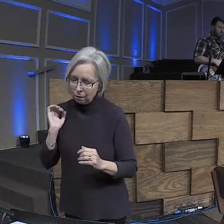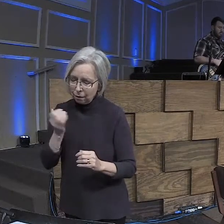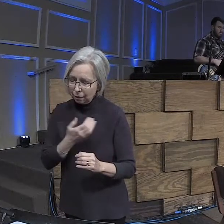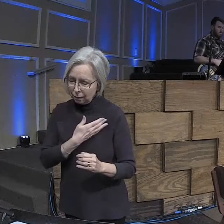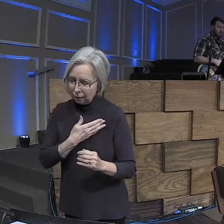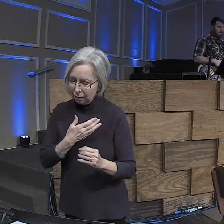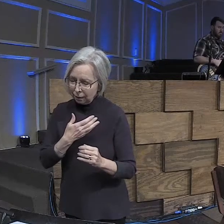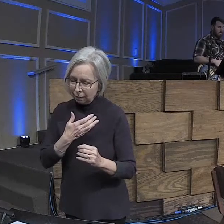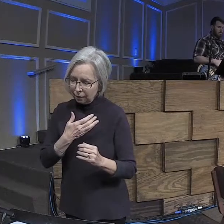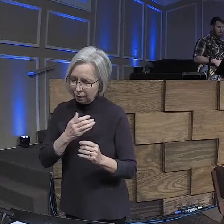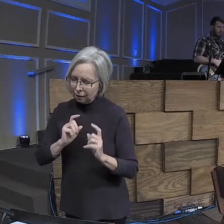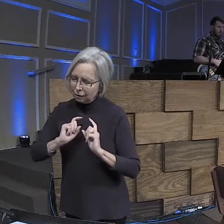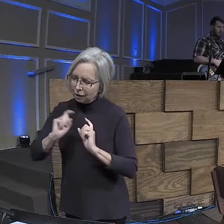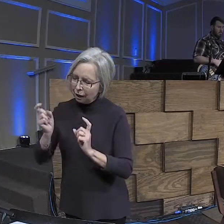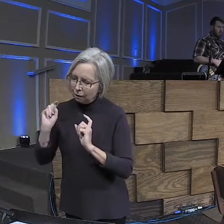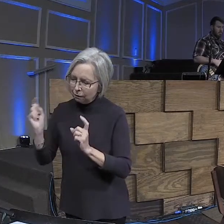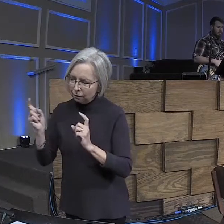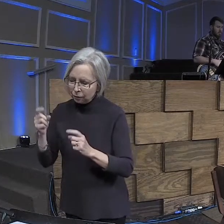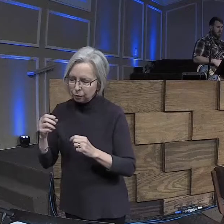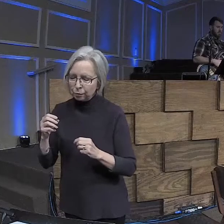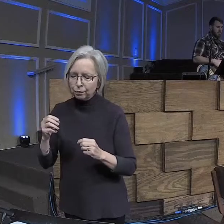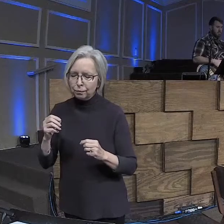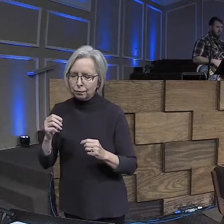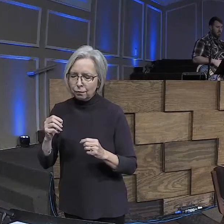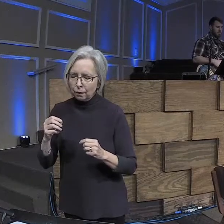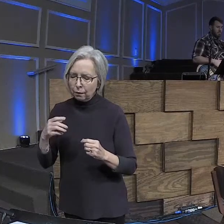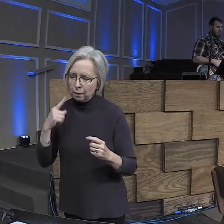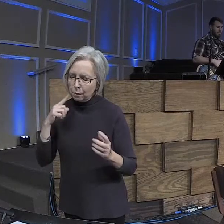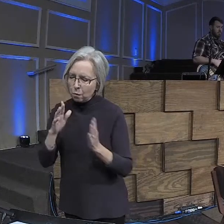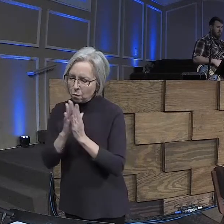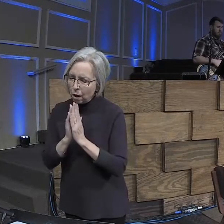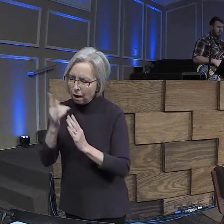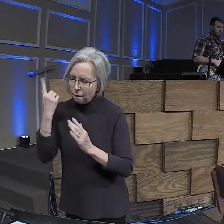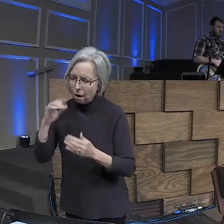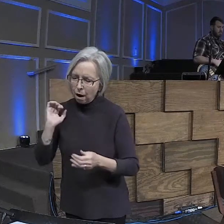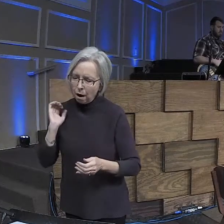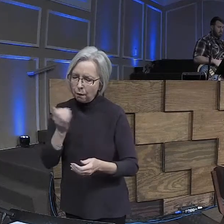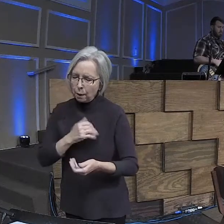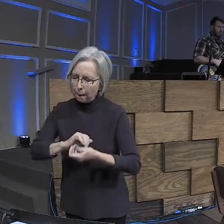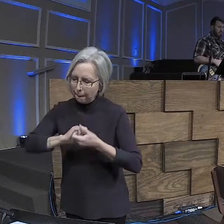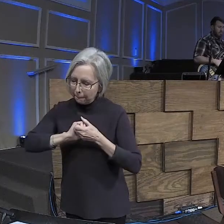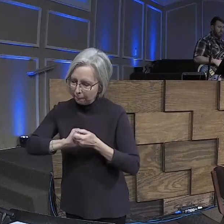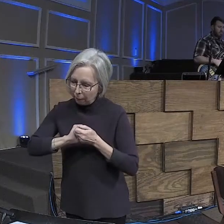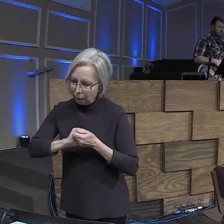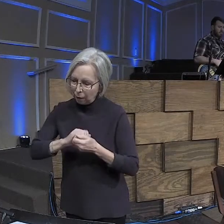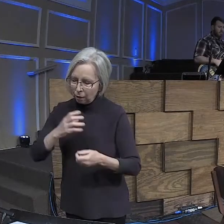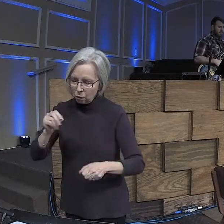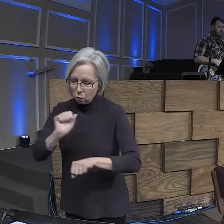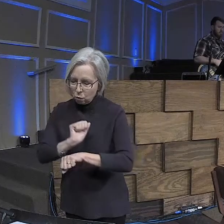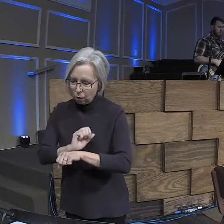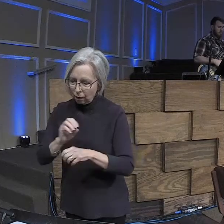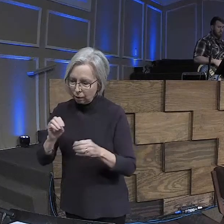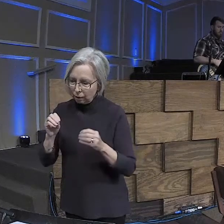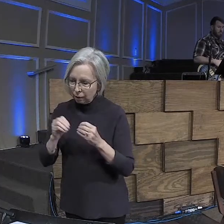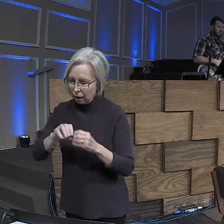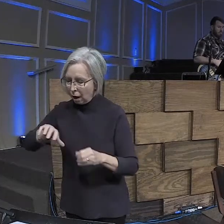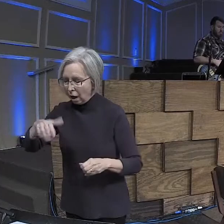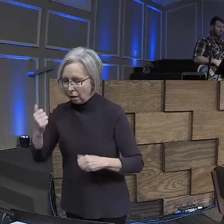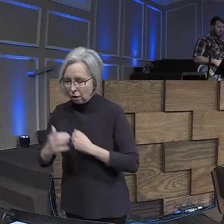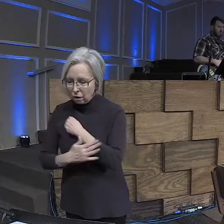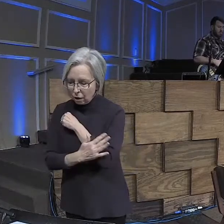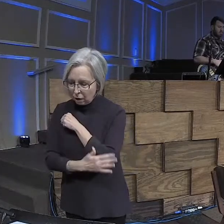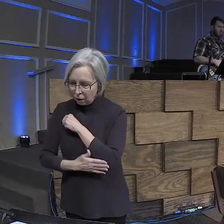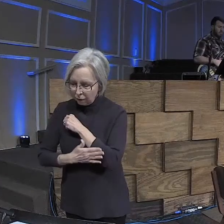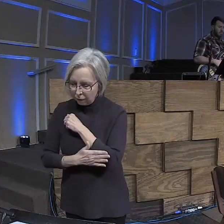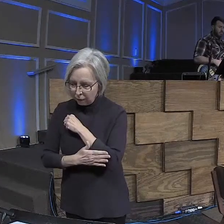celebrate the gifts that have been given, Father, we pray for these partners. We pray for the work in the Arab countries. We pray for